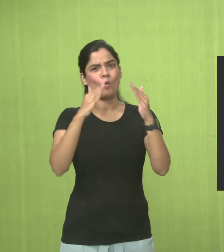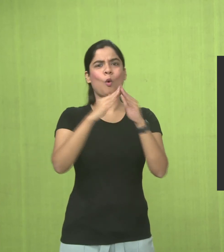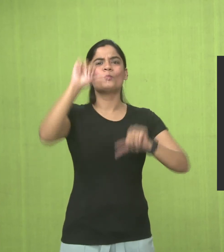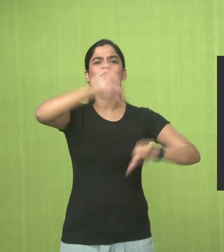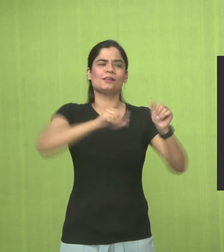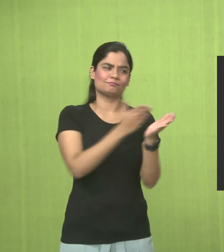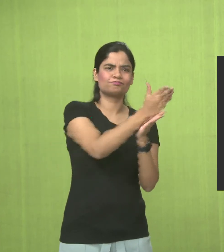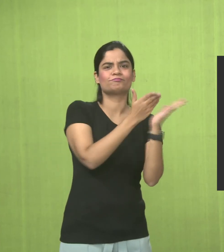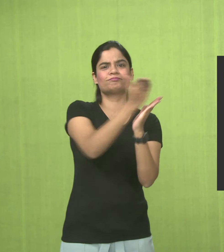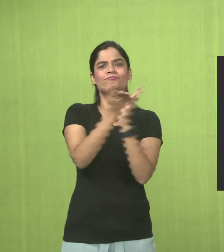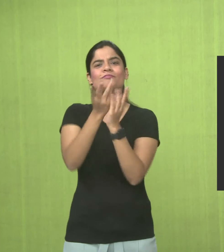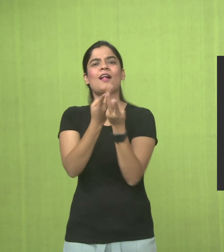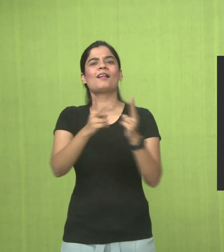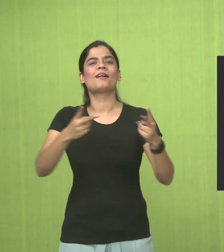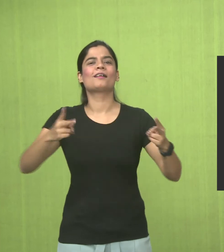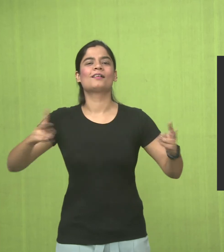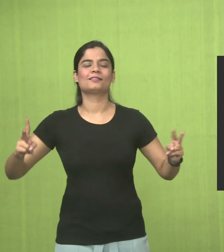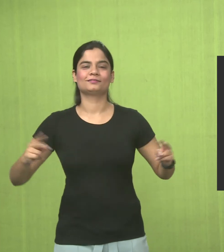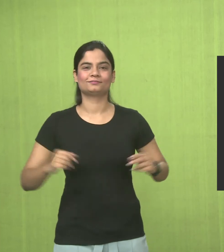not just women. Home science teaches us that.